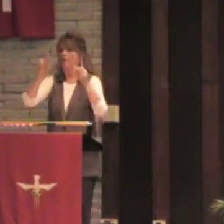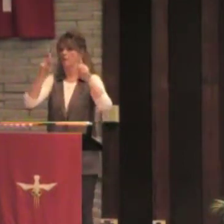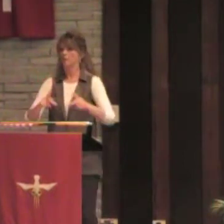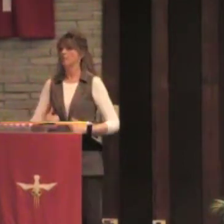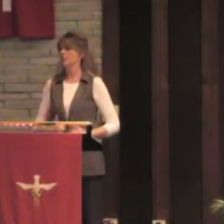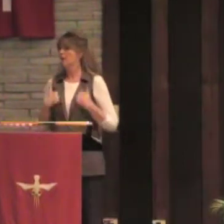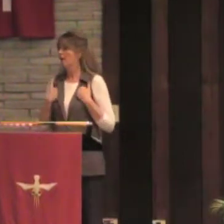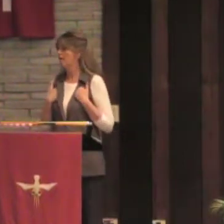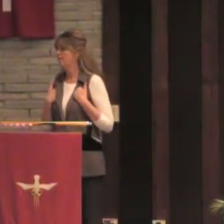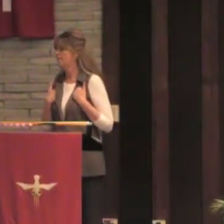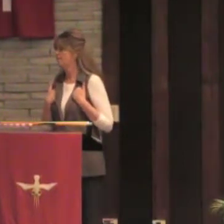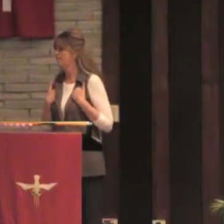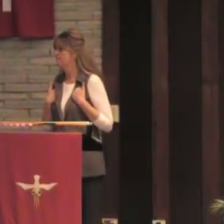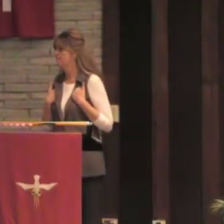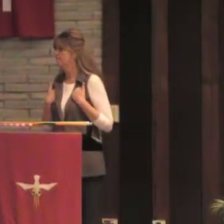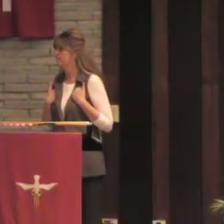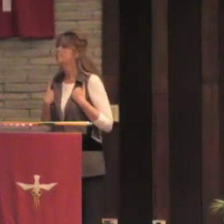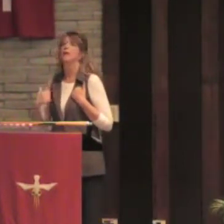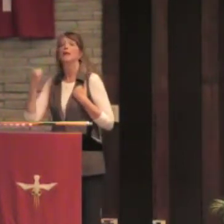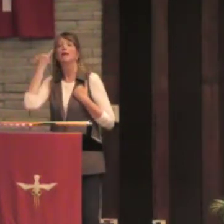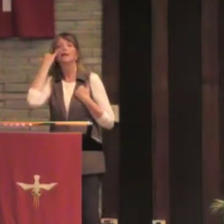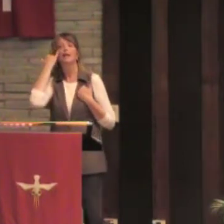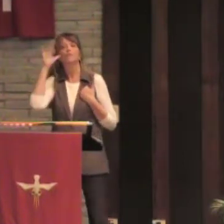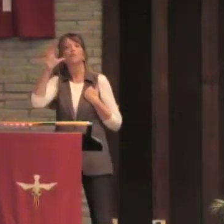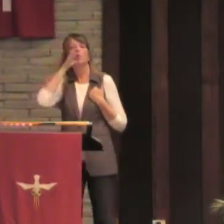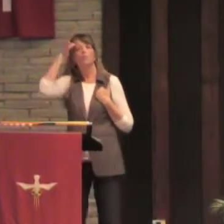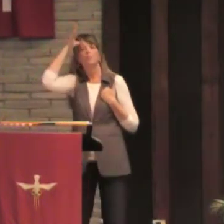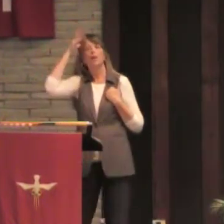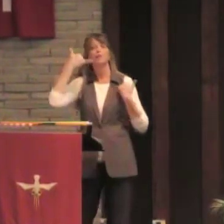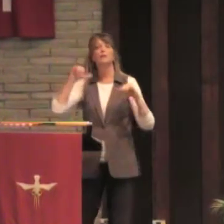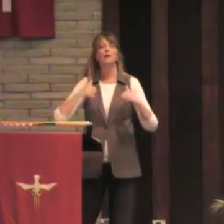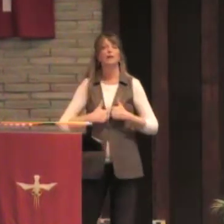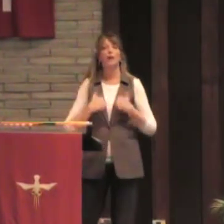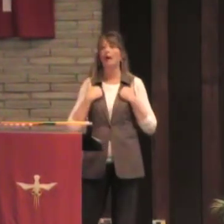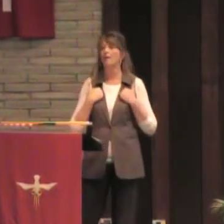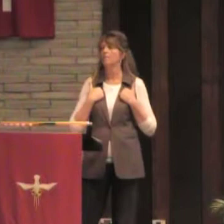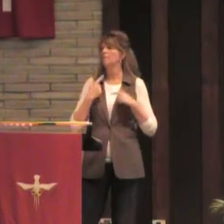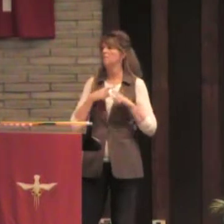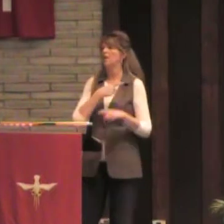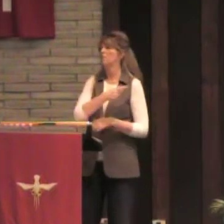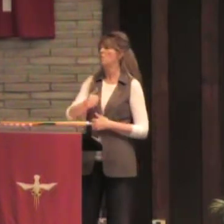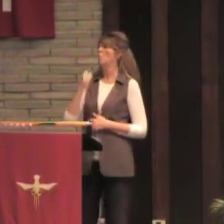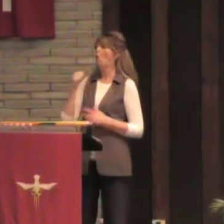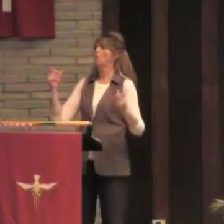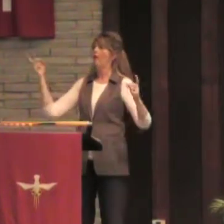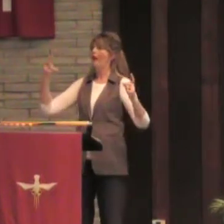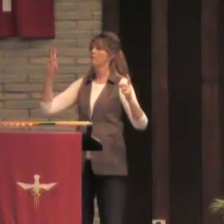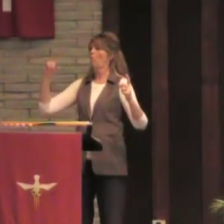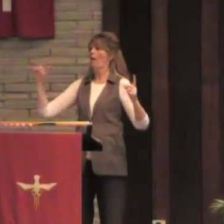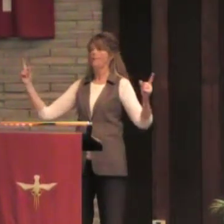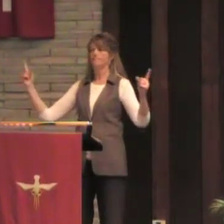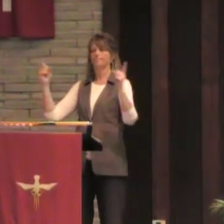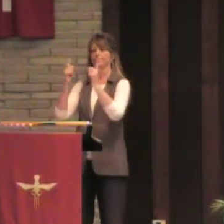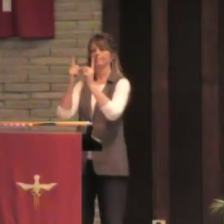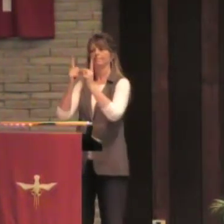You can forgive even when that person is not alive. Now, if your parents are still alive, but they won't